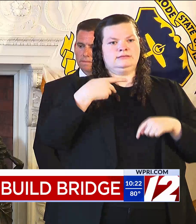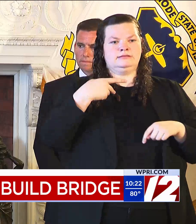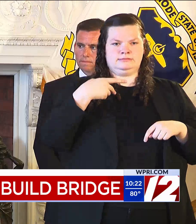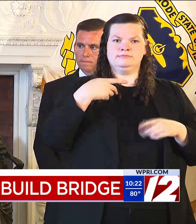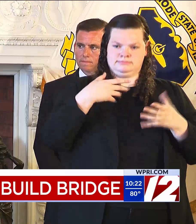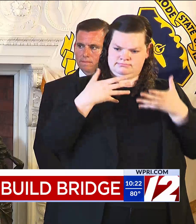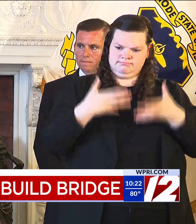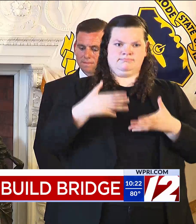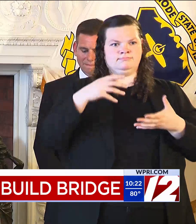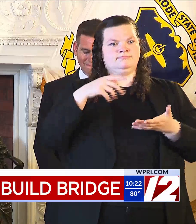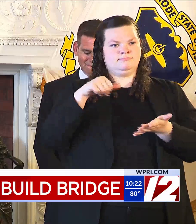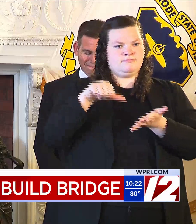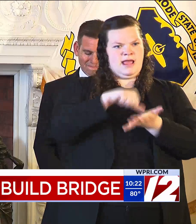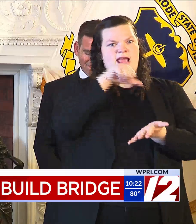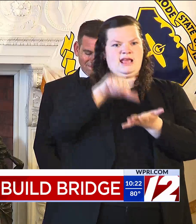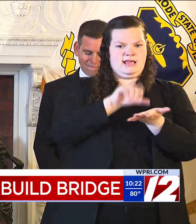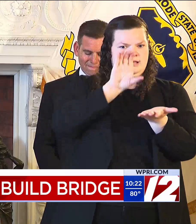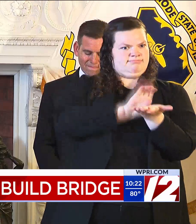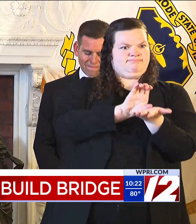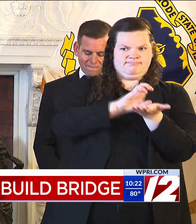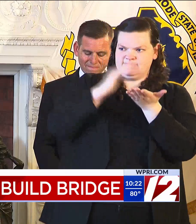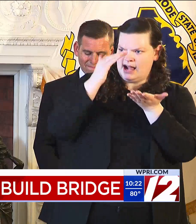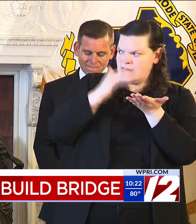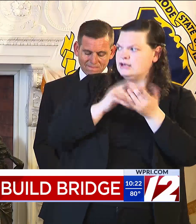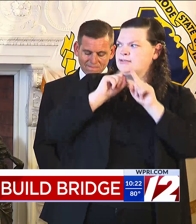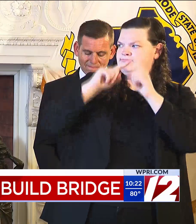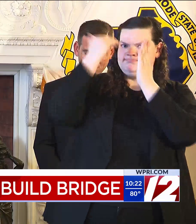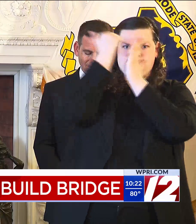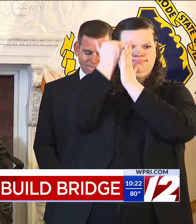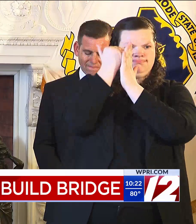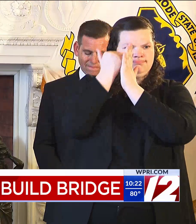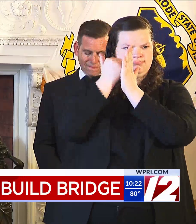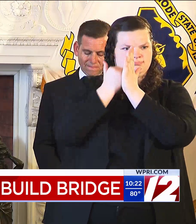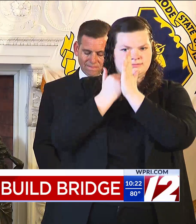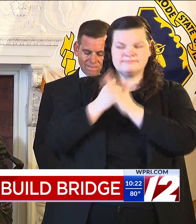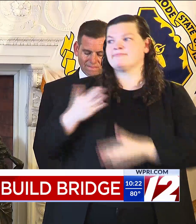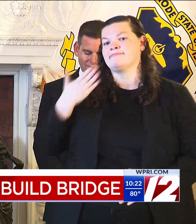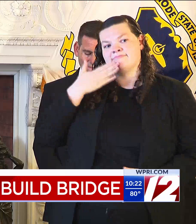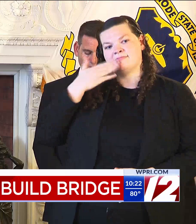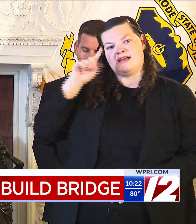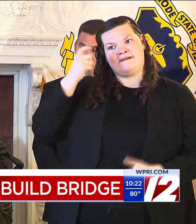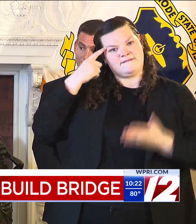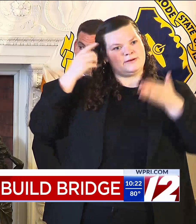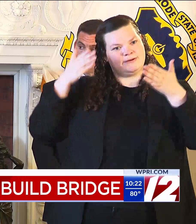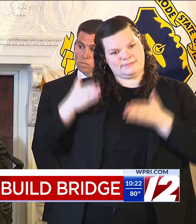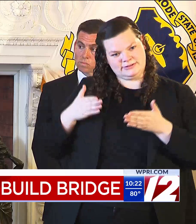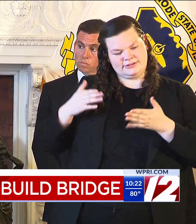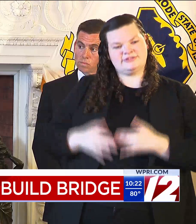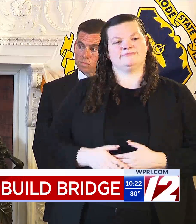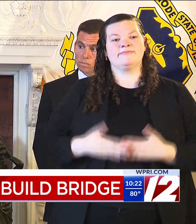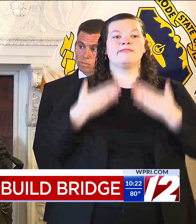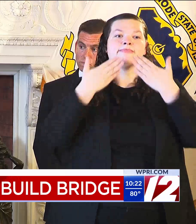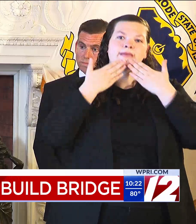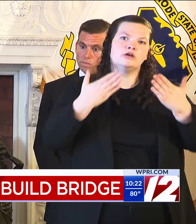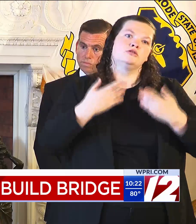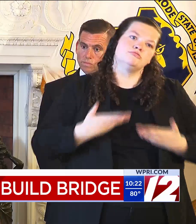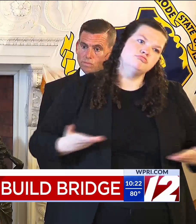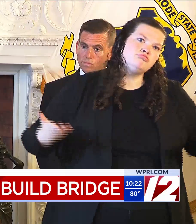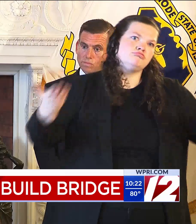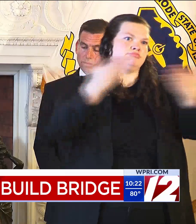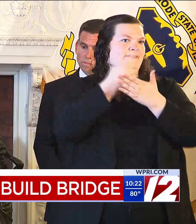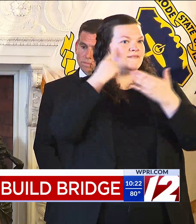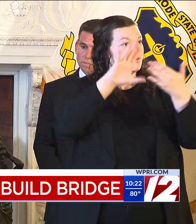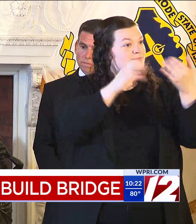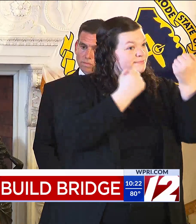and the legislature for their support in making this a reality. A key piece to making